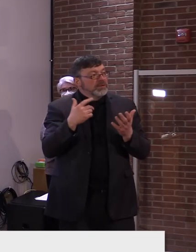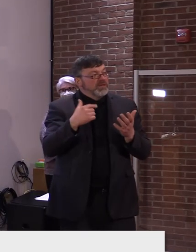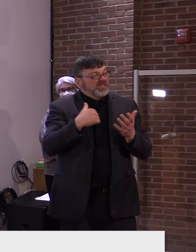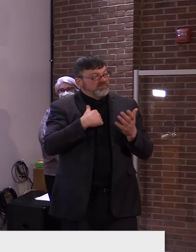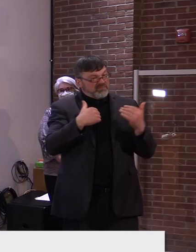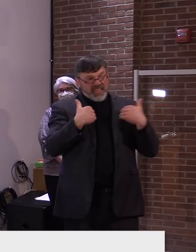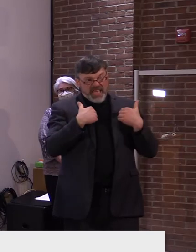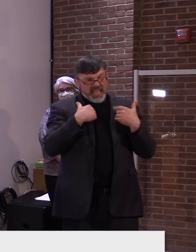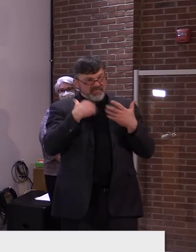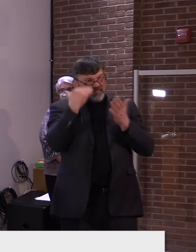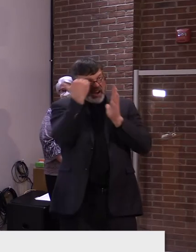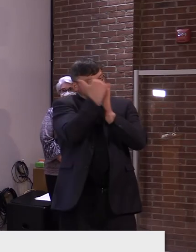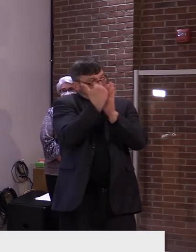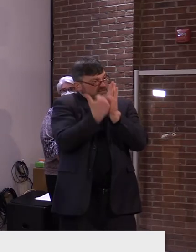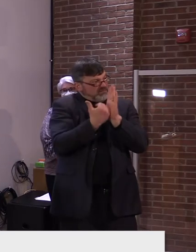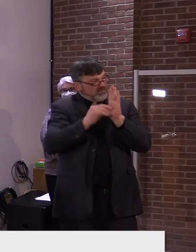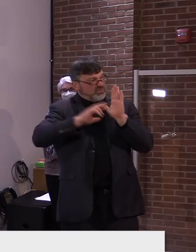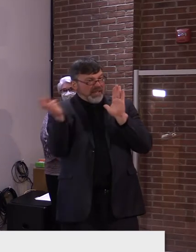of